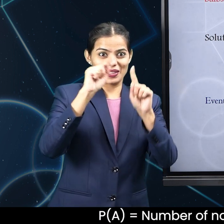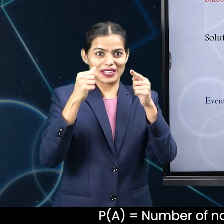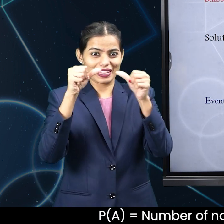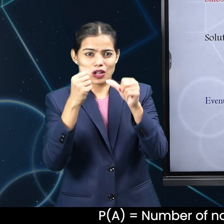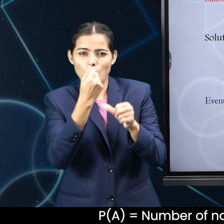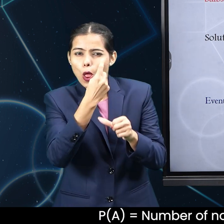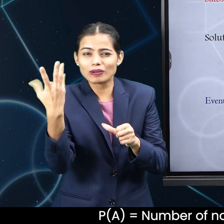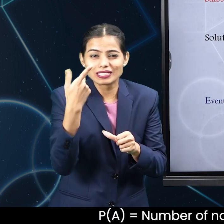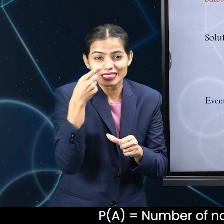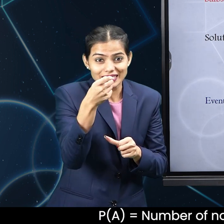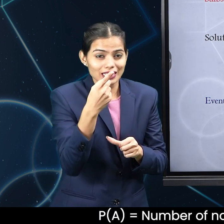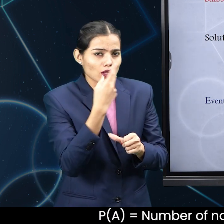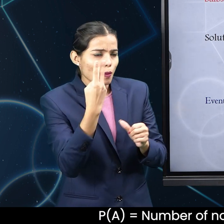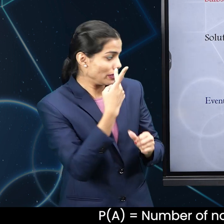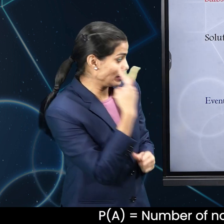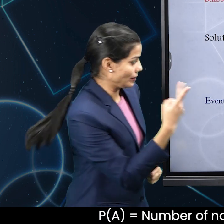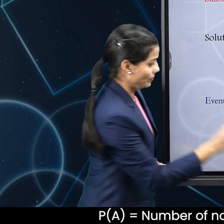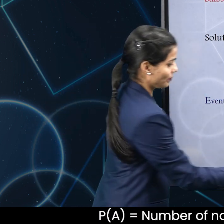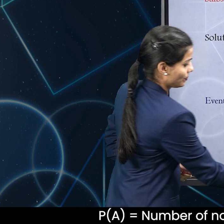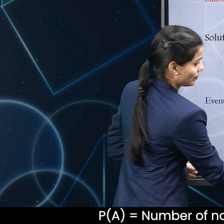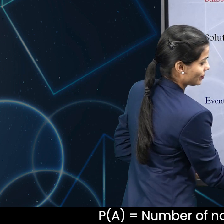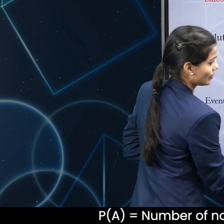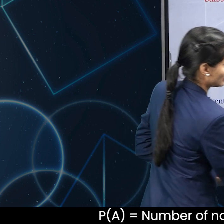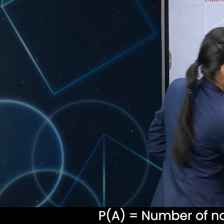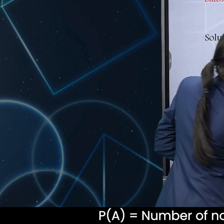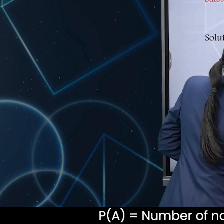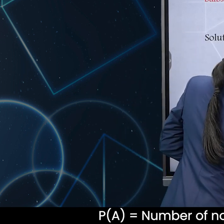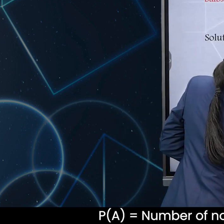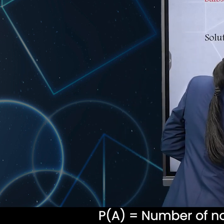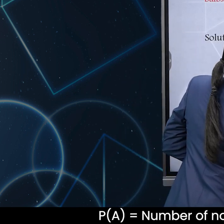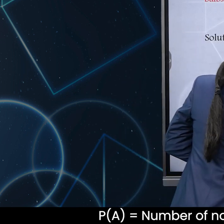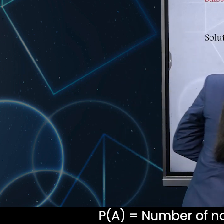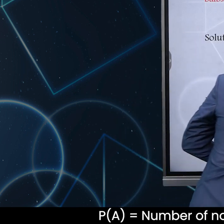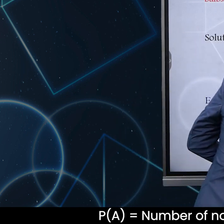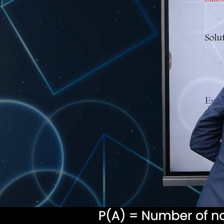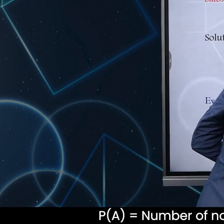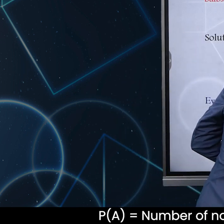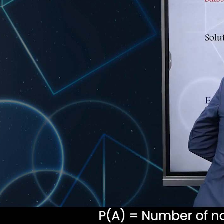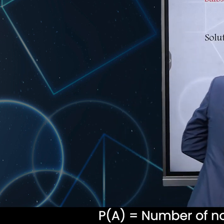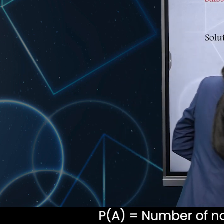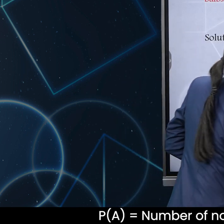P of A is equal to number of non-defective bulbs by total number of bulbs.